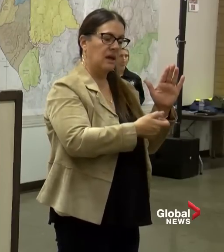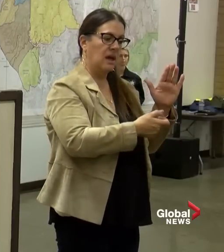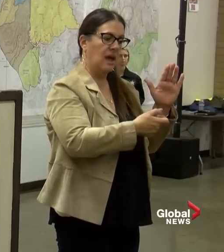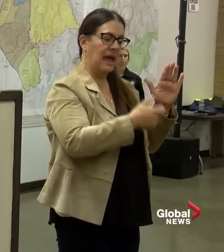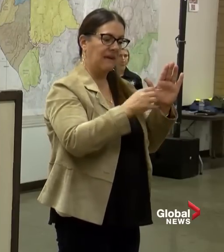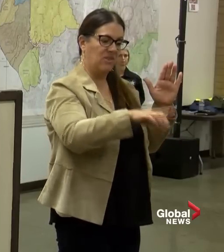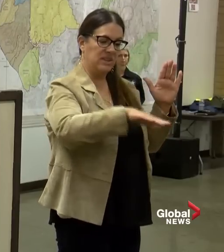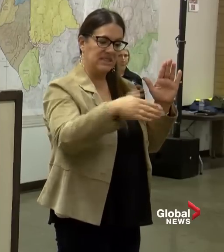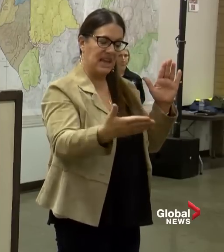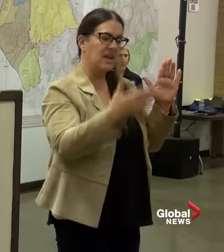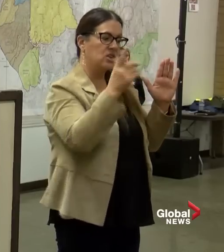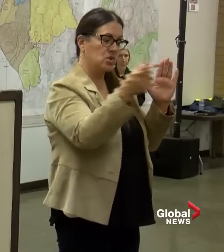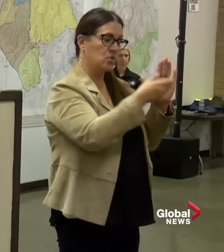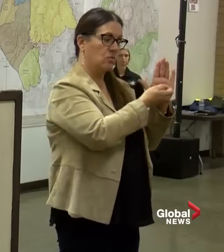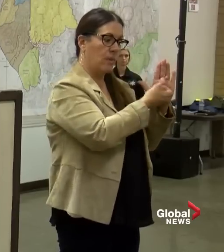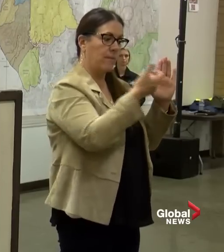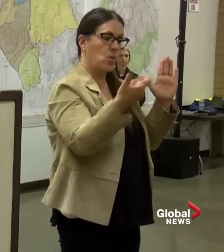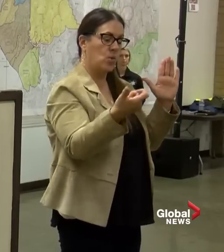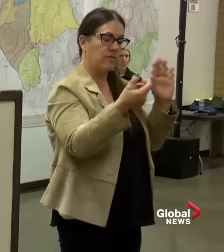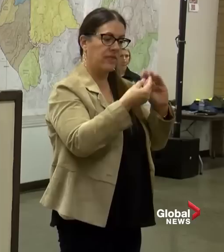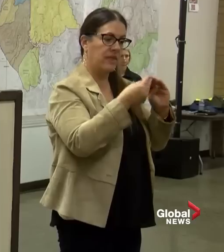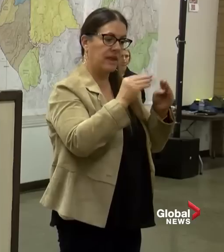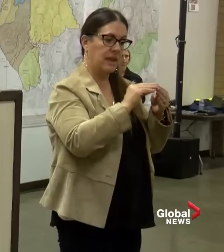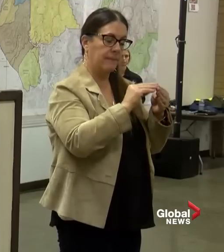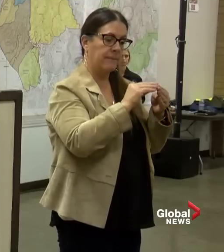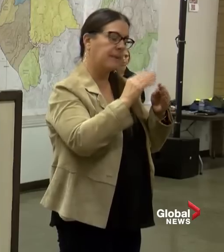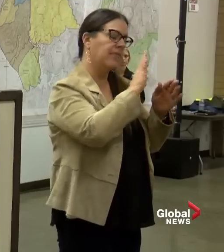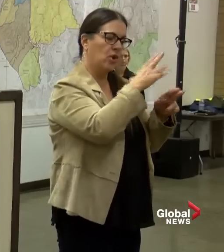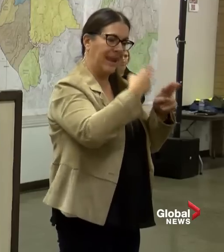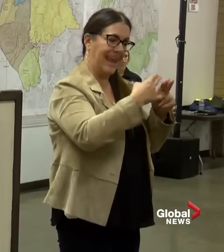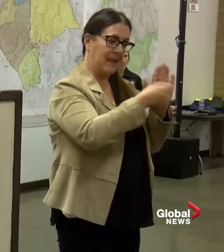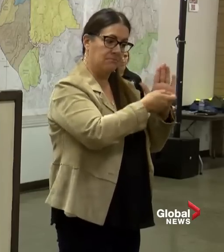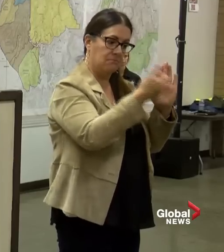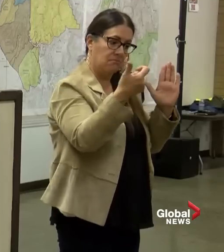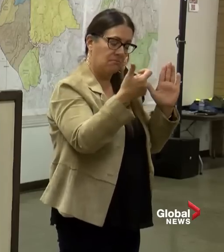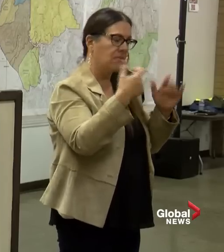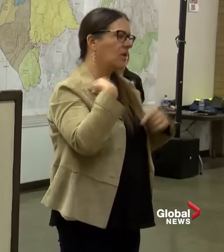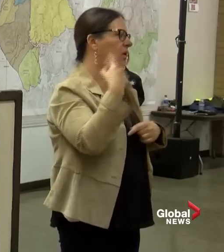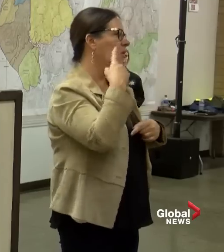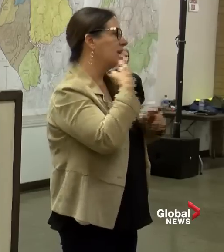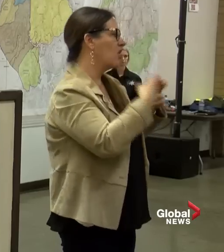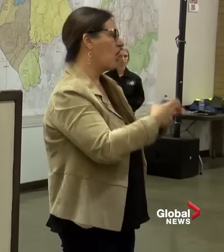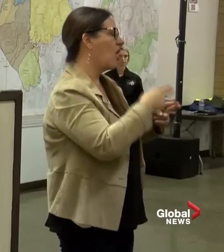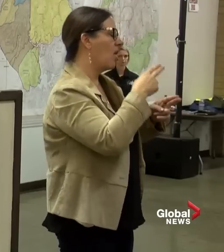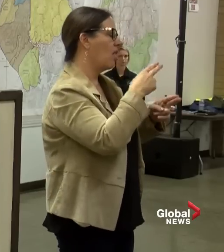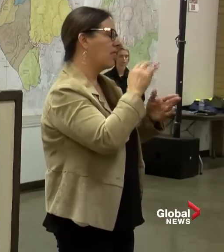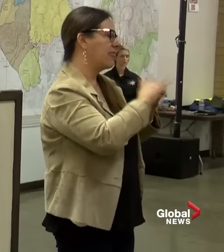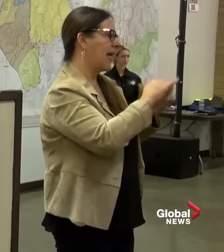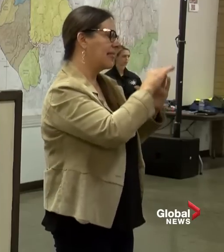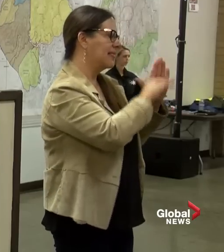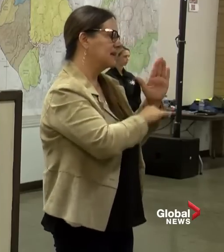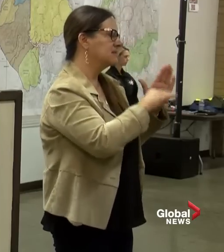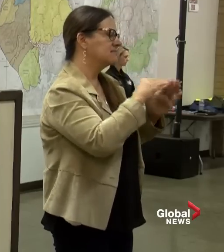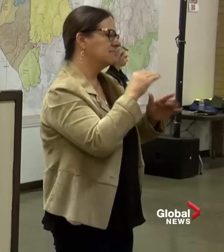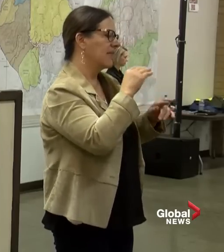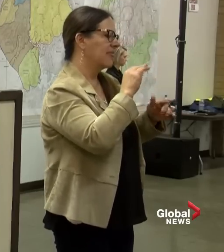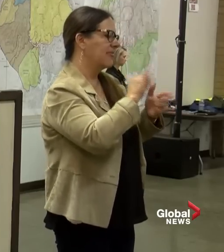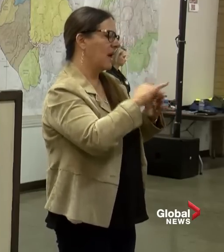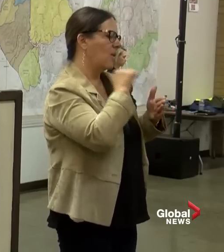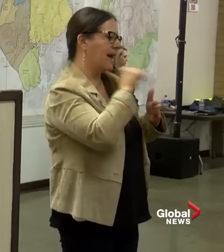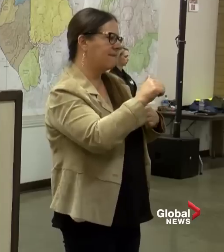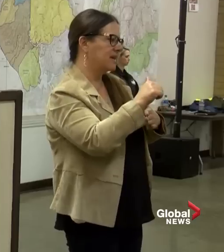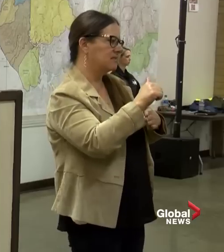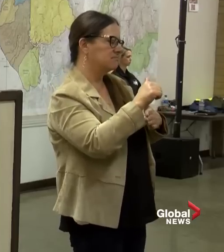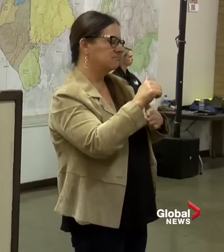off the list then? So I think we'd like to characterize it as a list of unaccounted for individuals. And